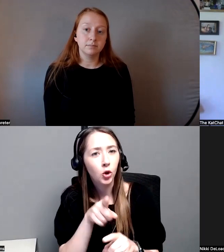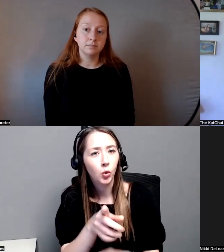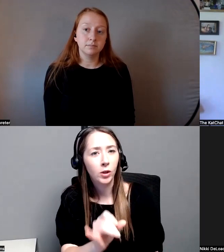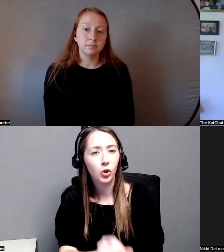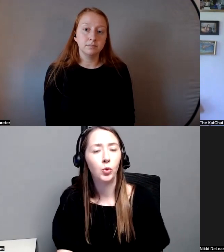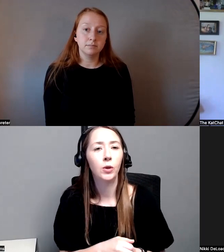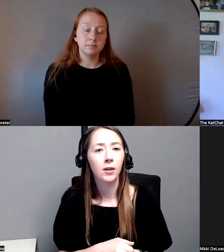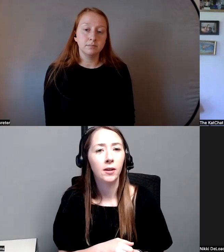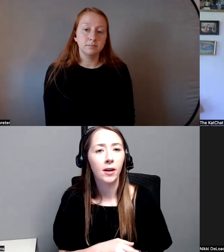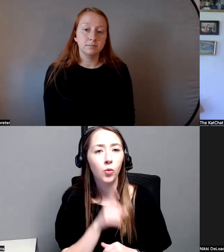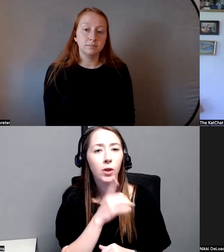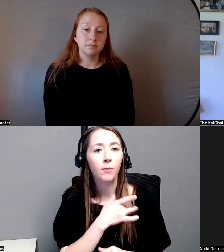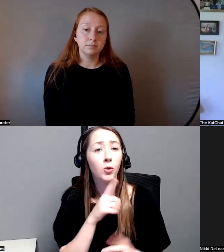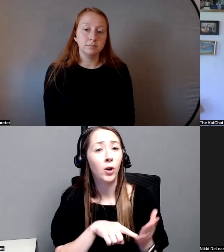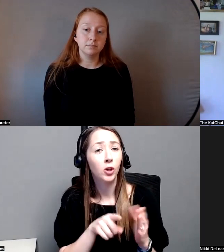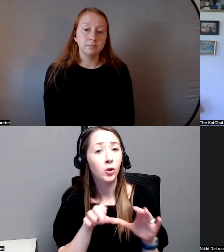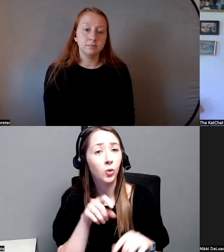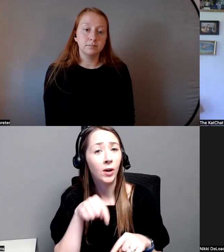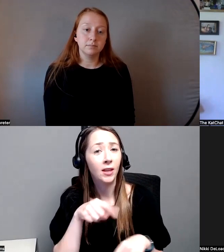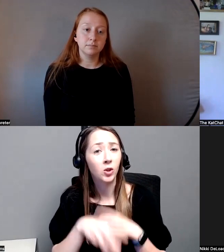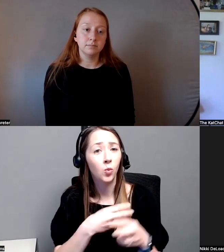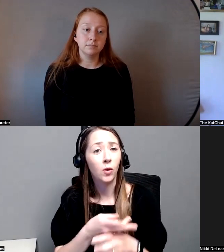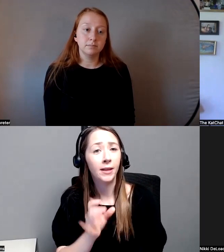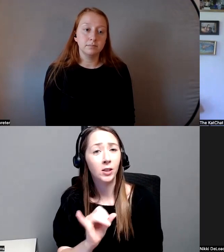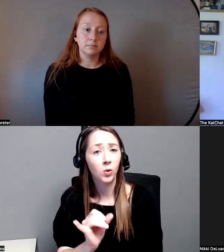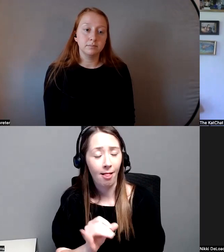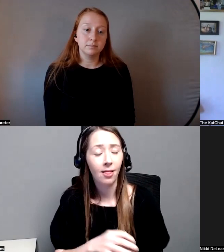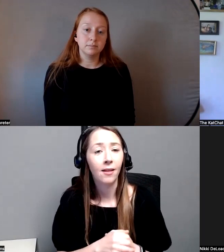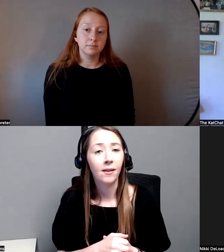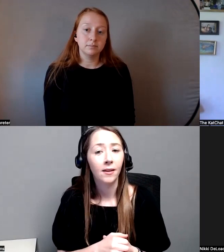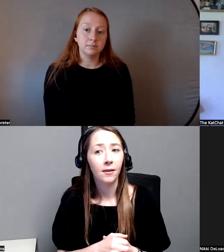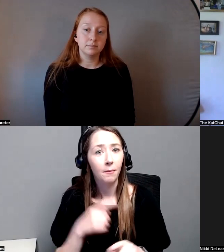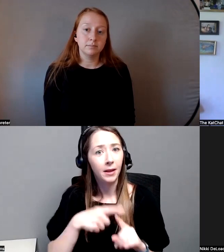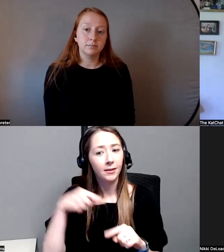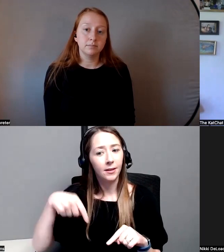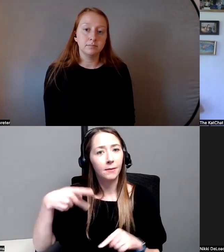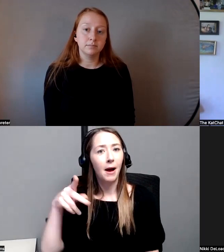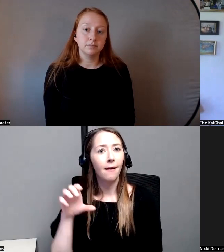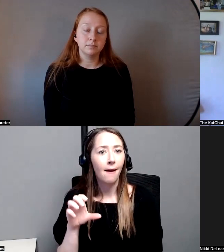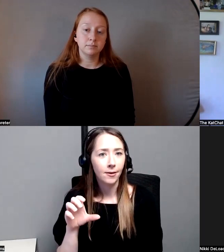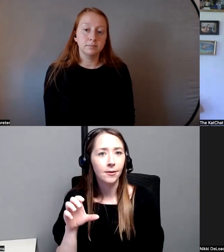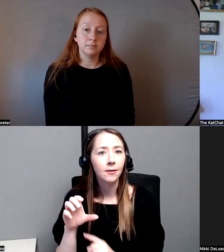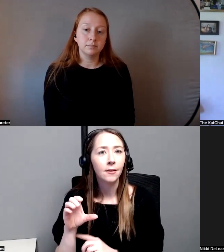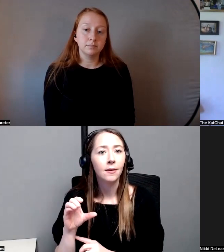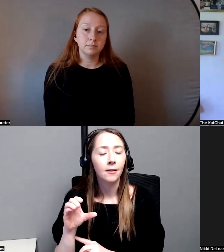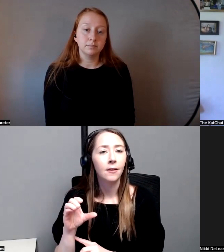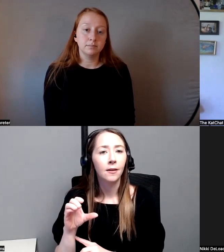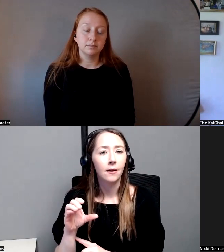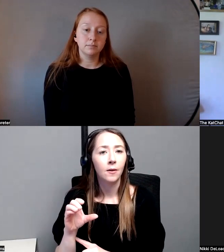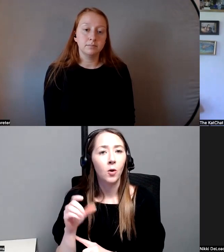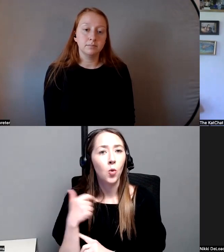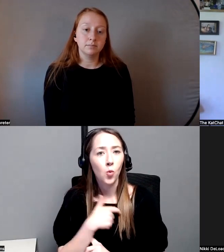I appreciate what you do in this world as well. And even this podcast of being like, we can